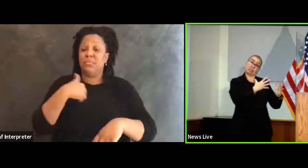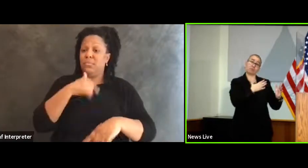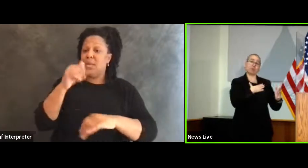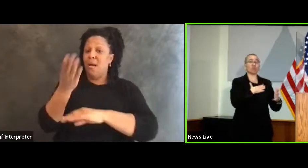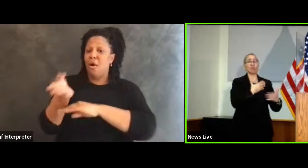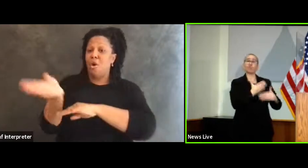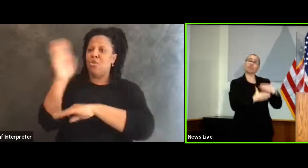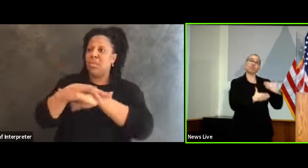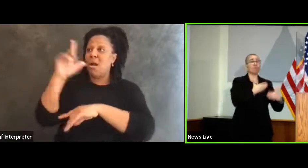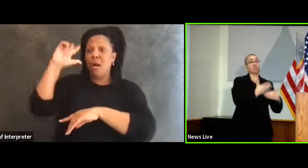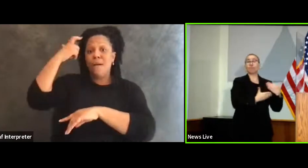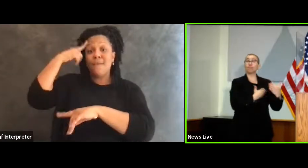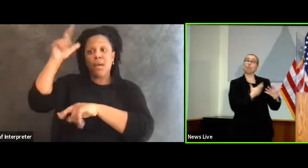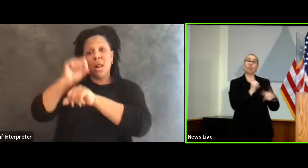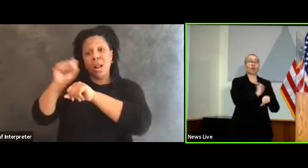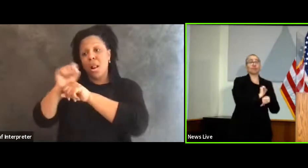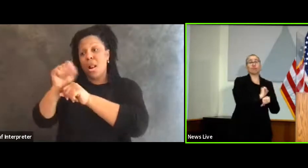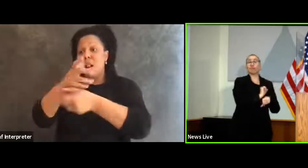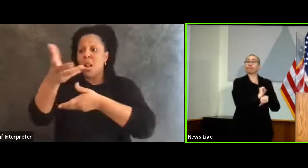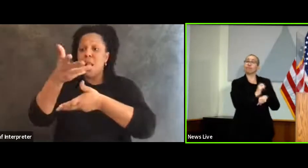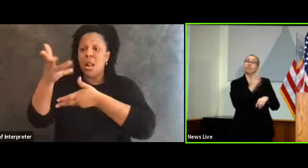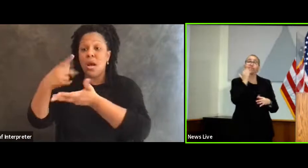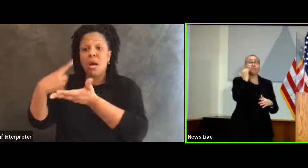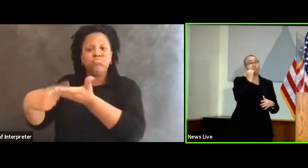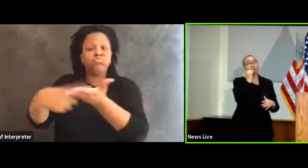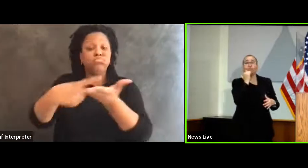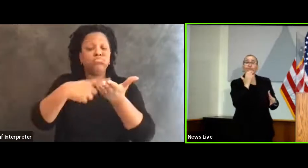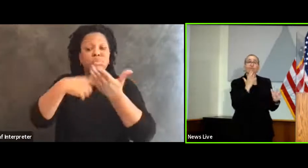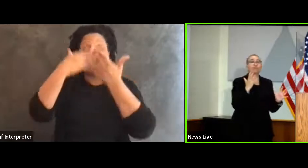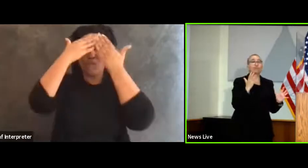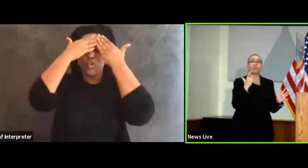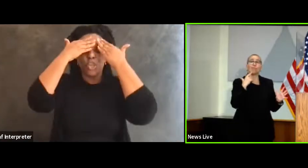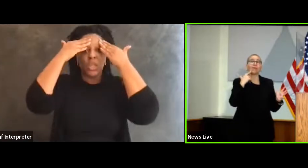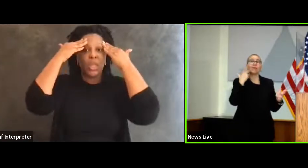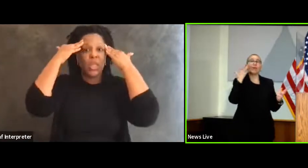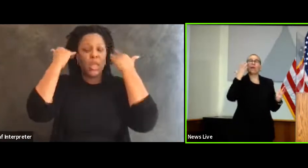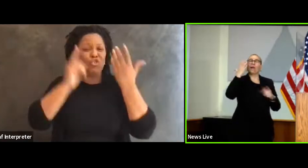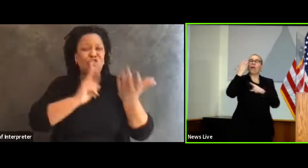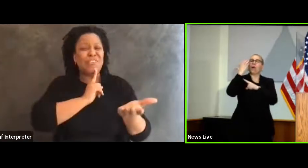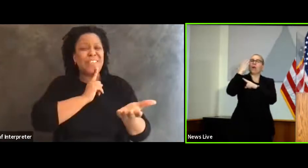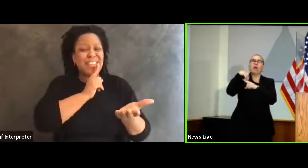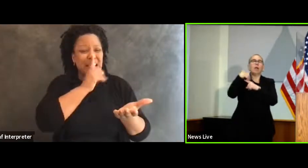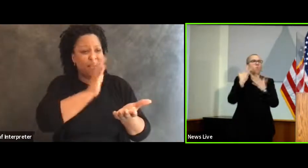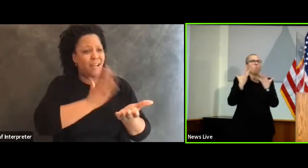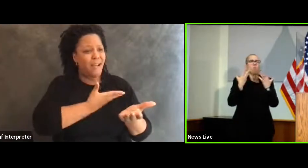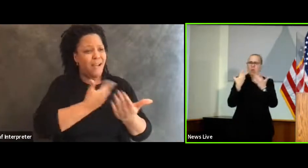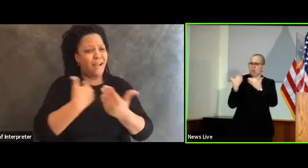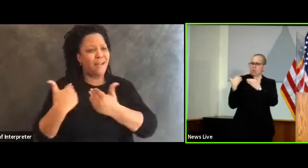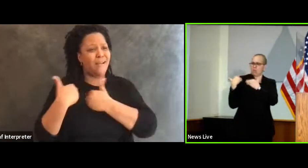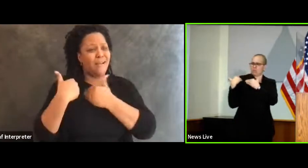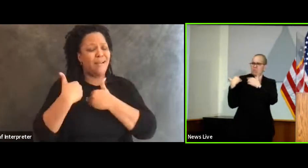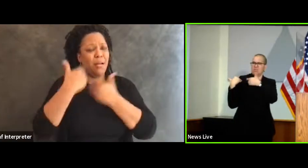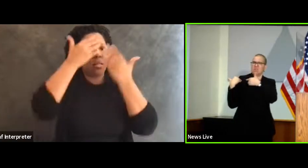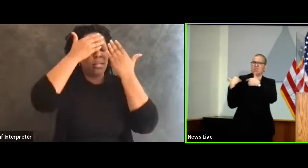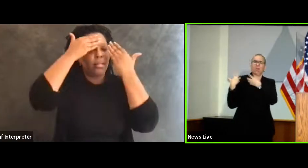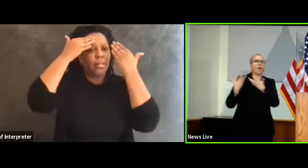sight sometimes of what our real responsibility is. And interestingly enough,